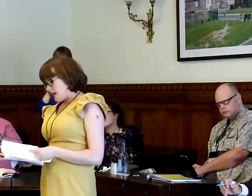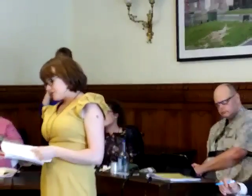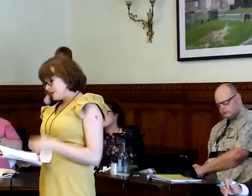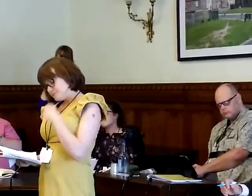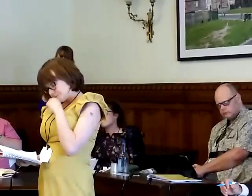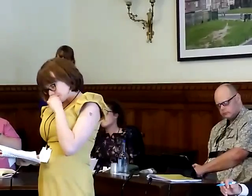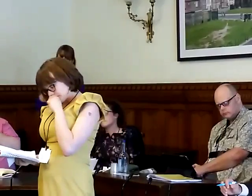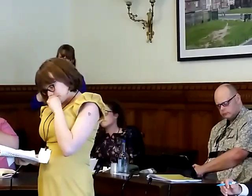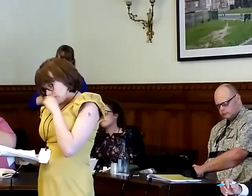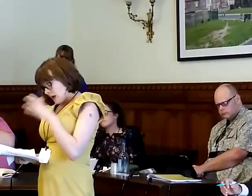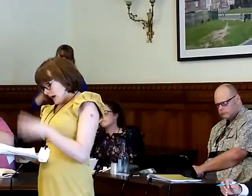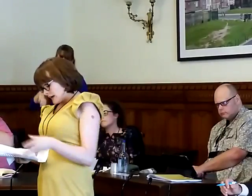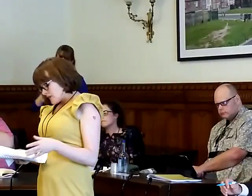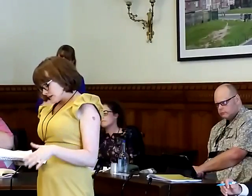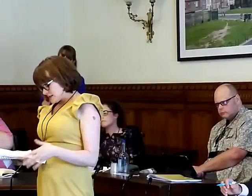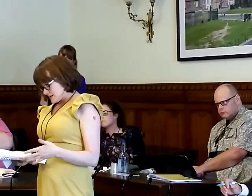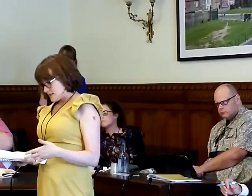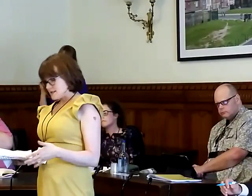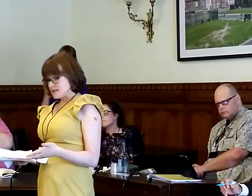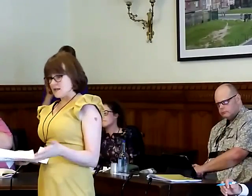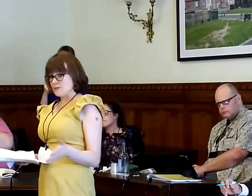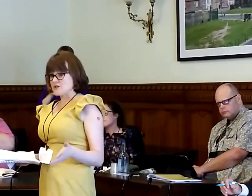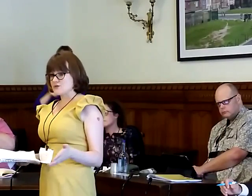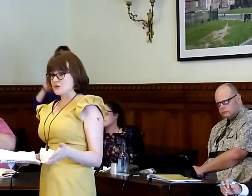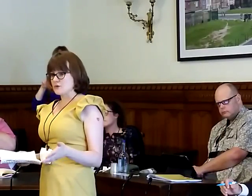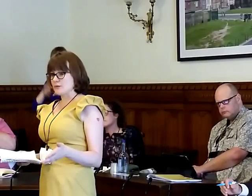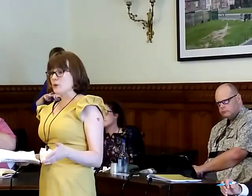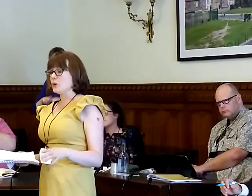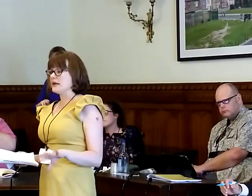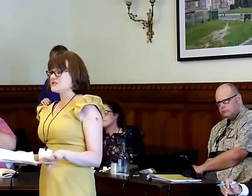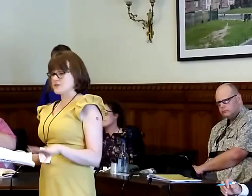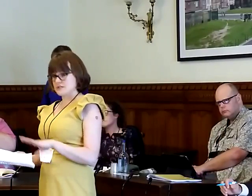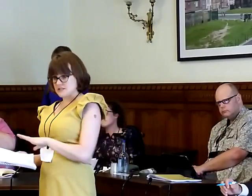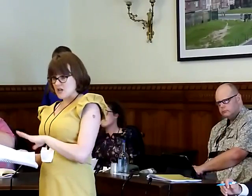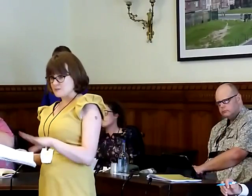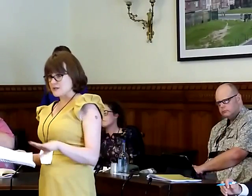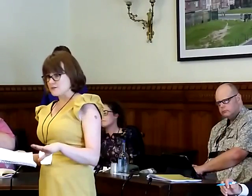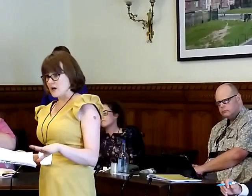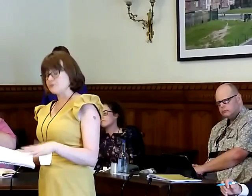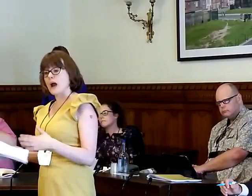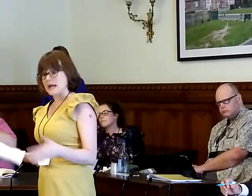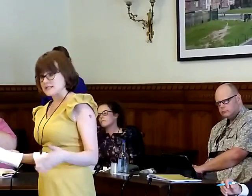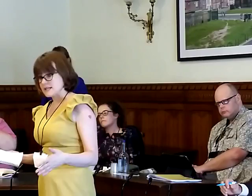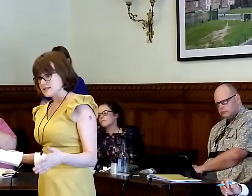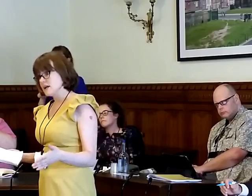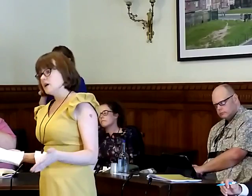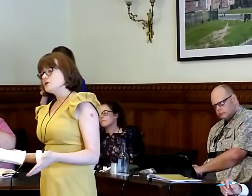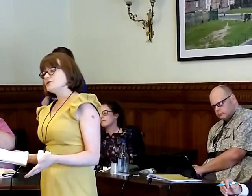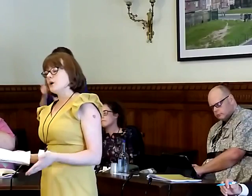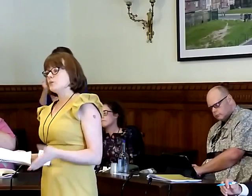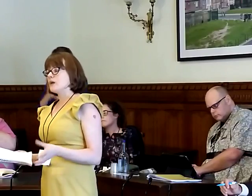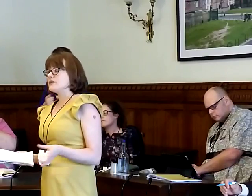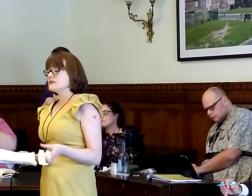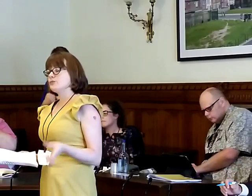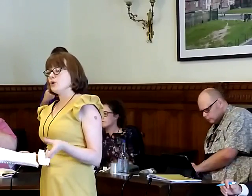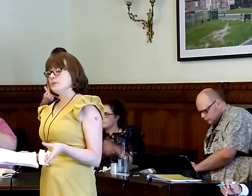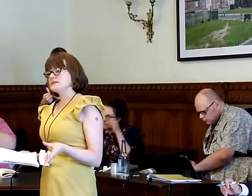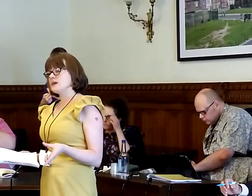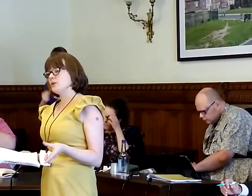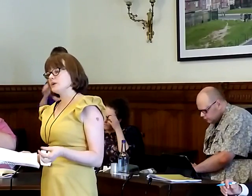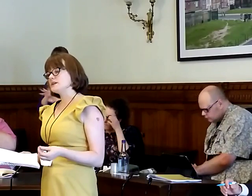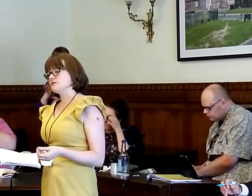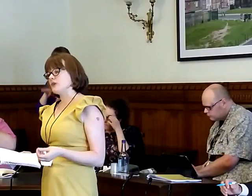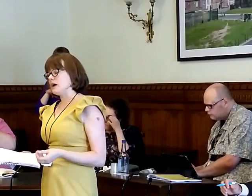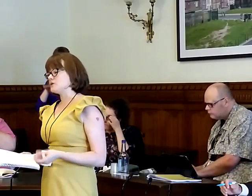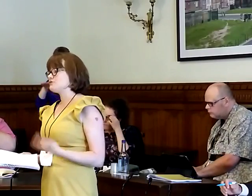by the ALF. Another inconsistency that emerges through the report is just in terms of practice. So one thing the